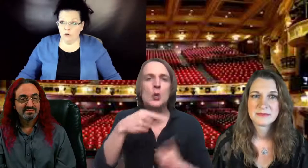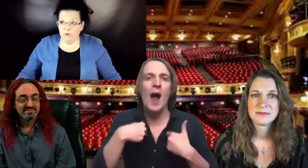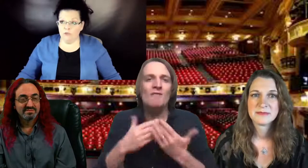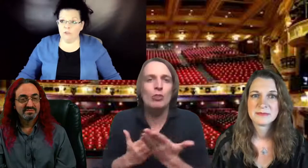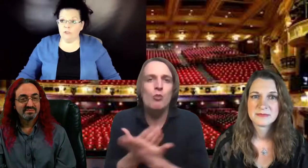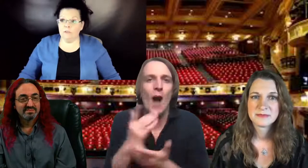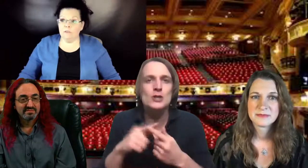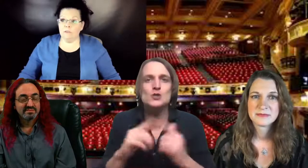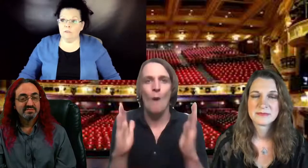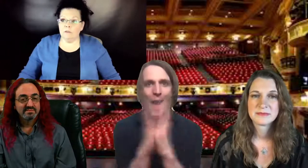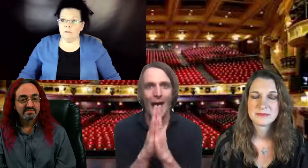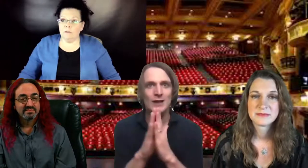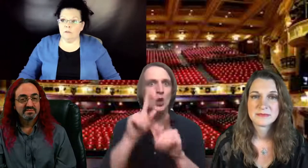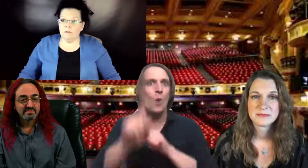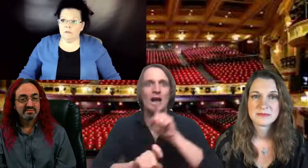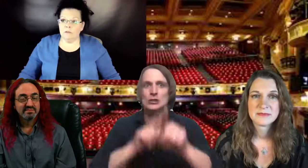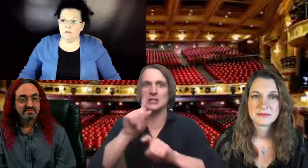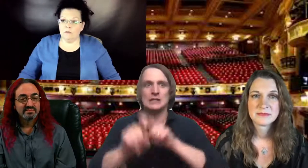he knows?